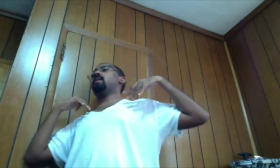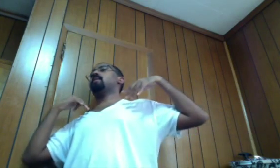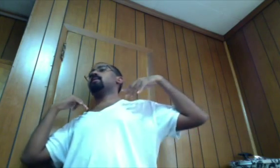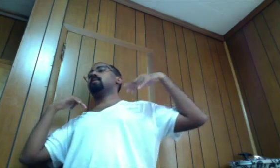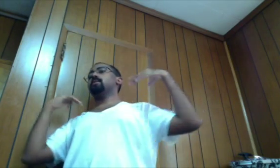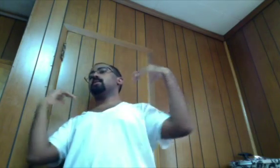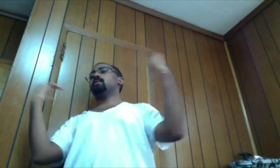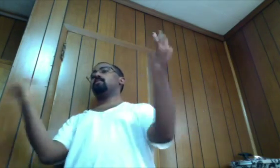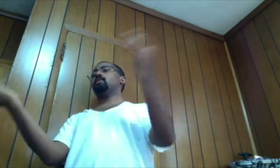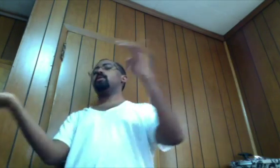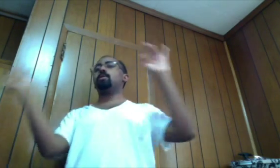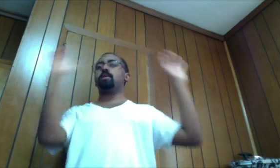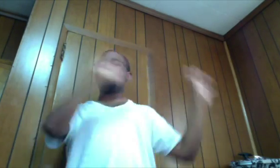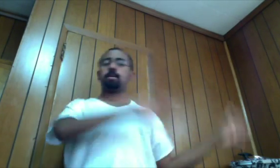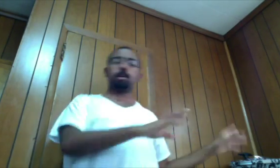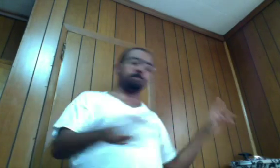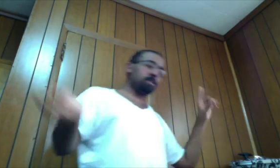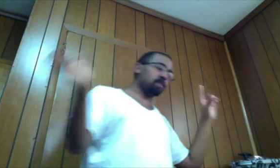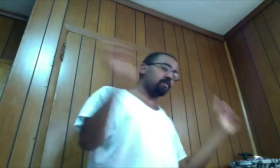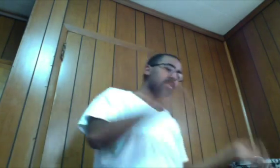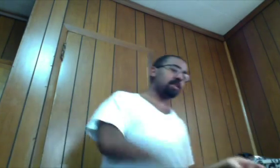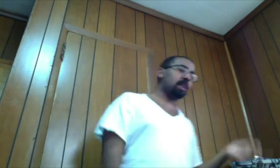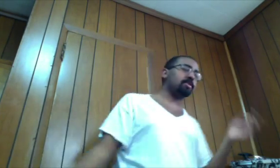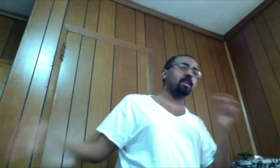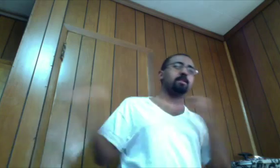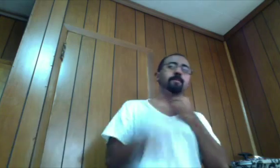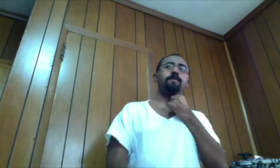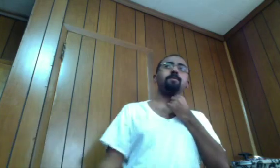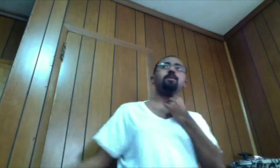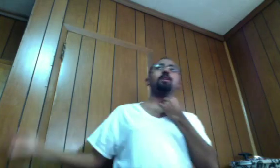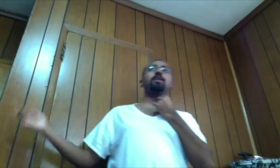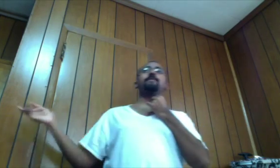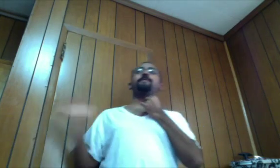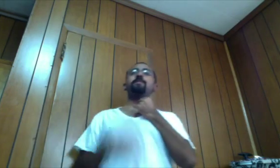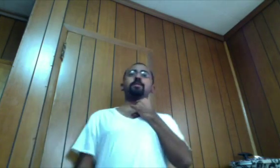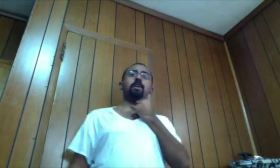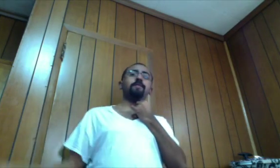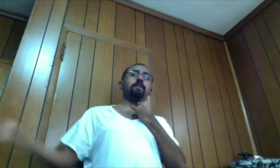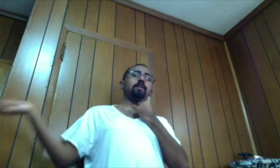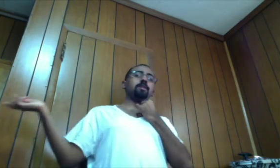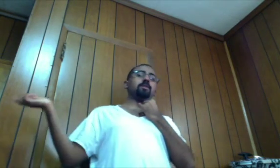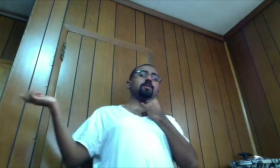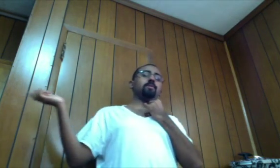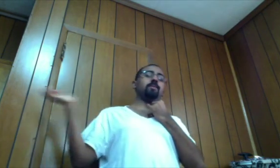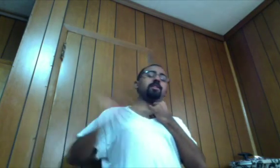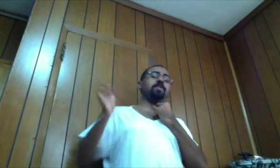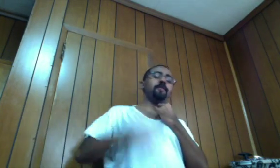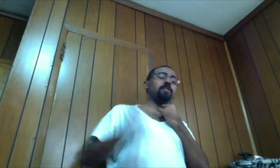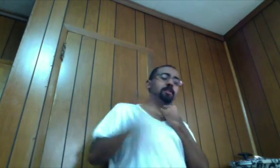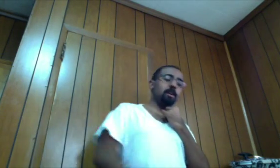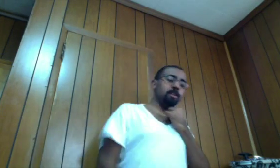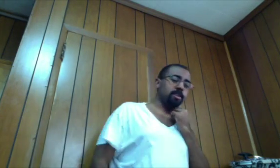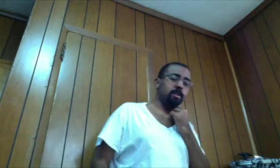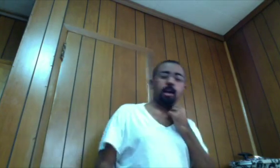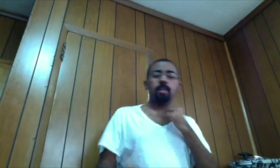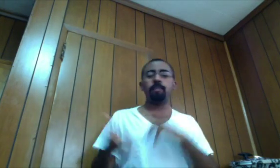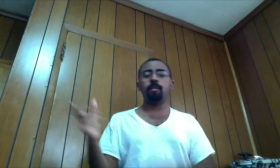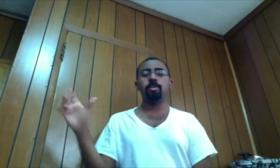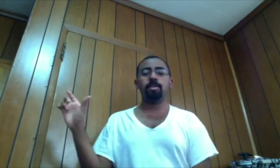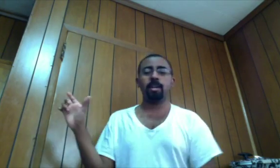And we go into them just resting up, trying to get some food. First off, Weiss's father calls her. I love how it looks like an